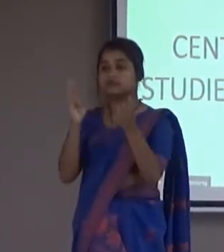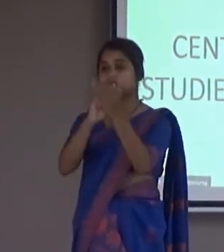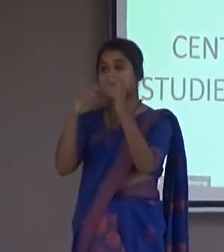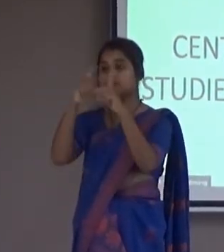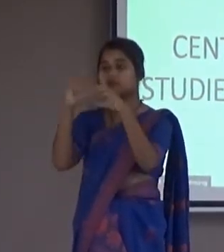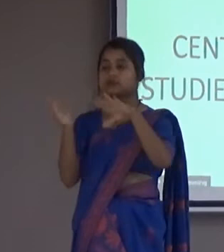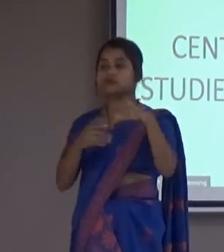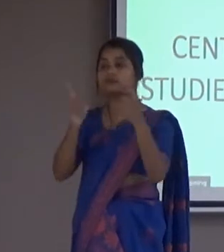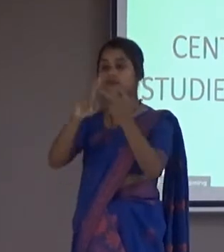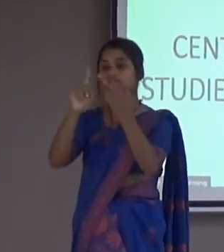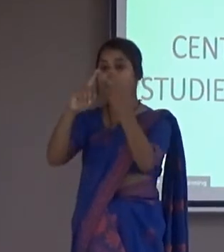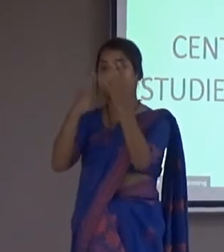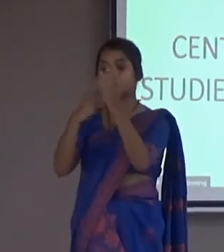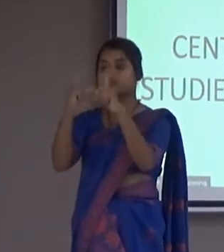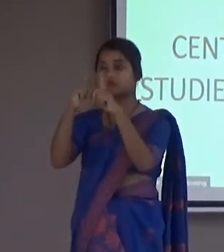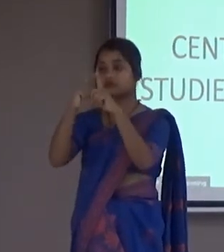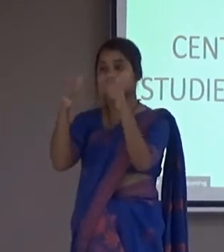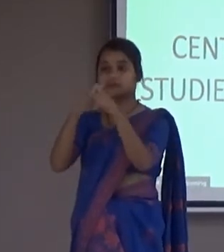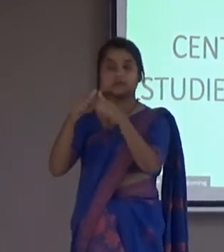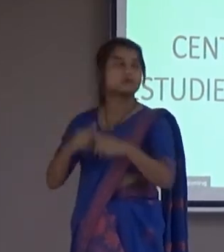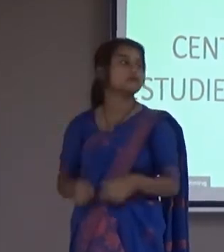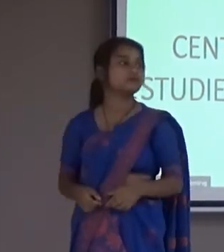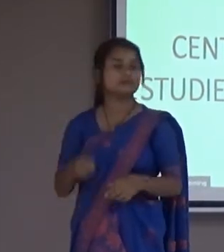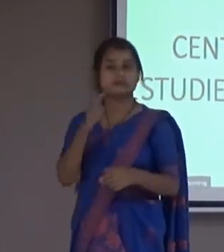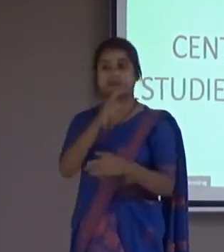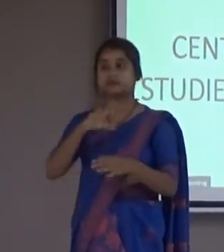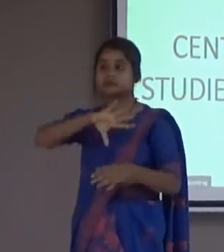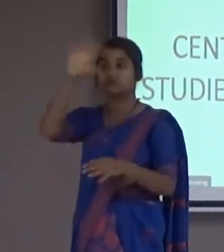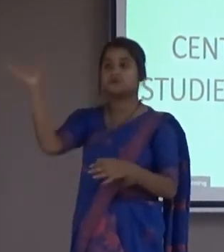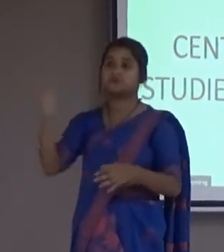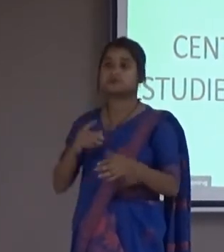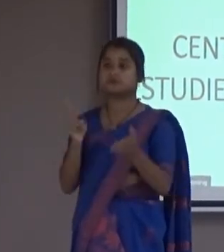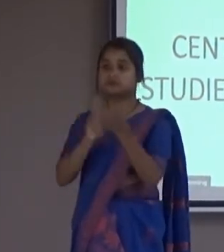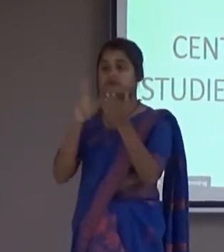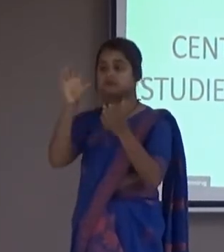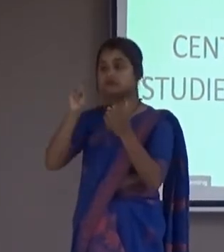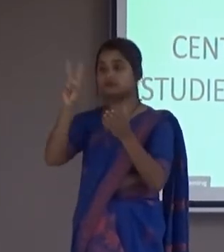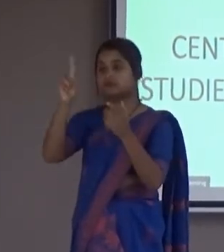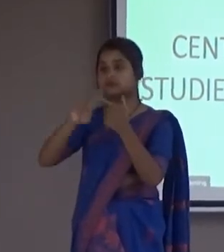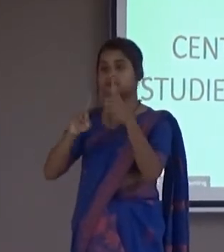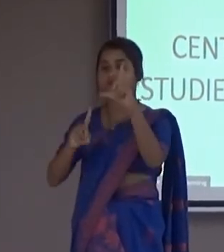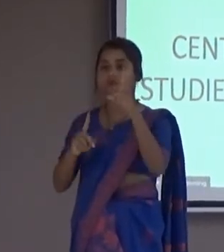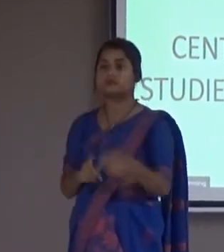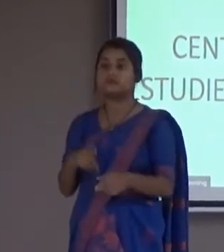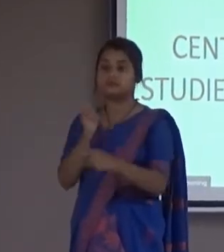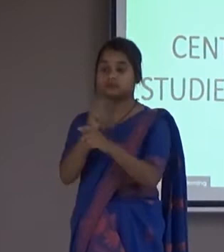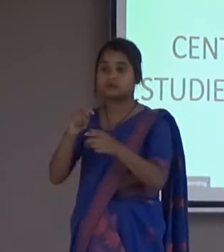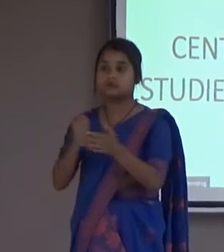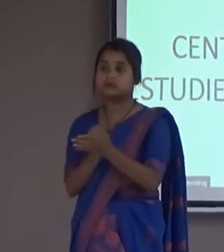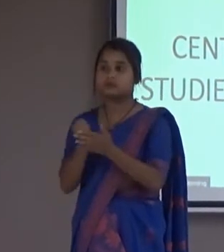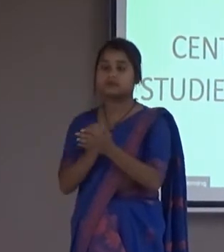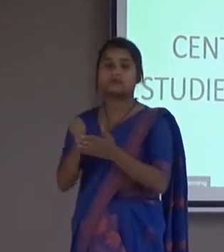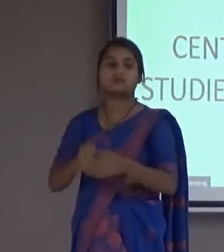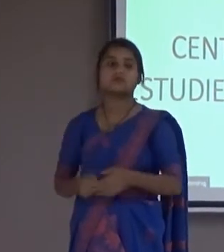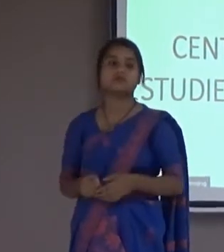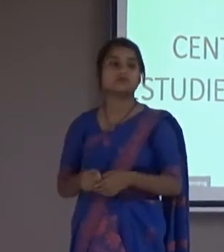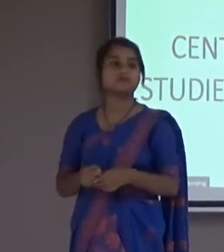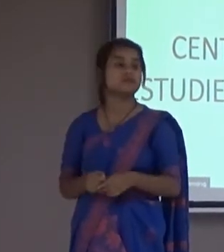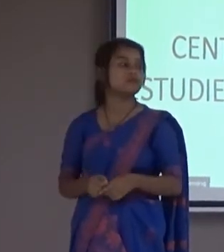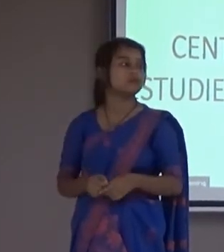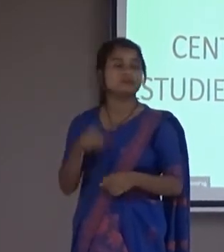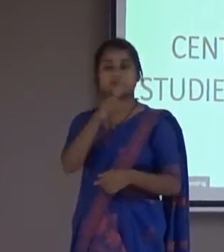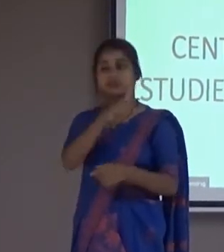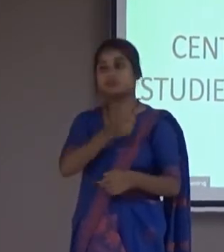of IIRDDA, who is a great noble soul of working singularly in establishing his